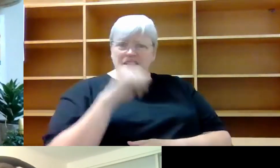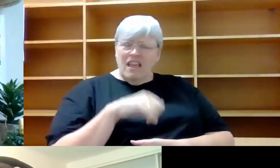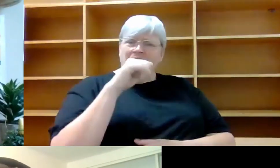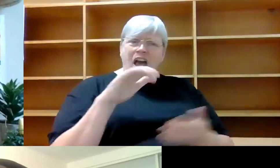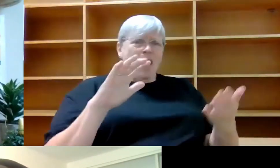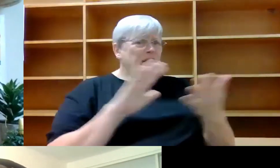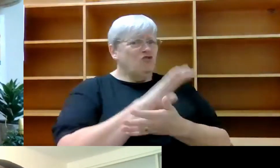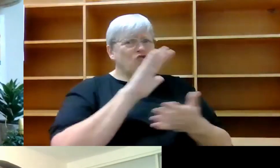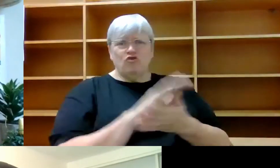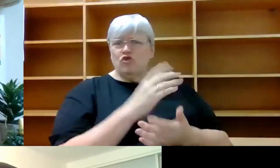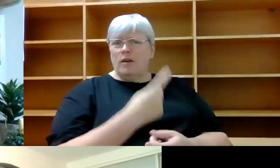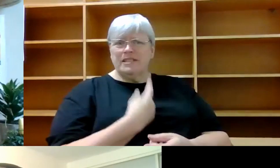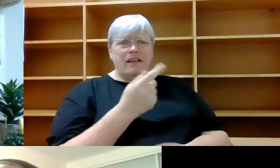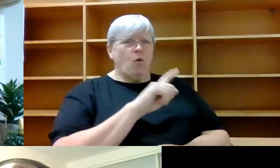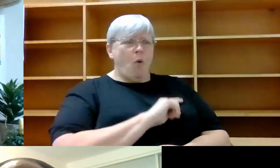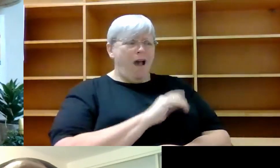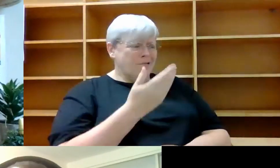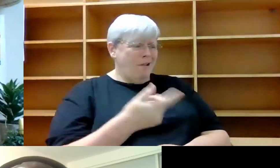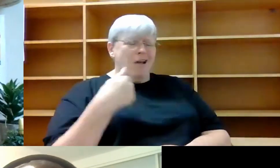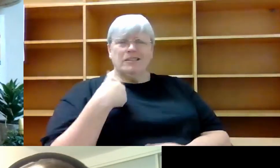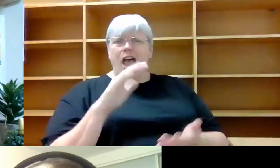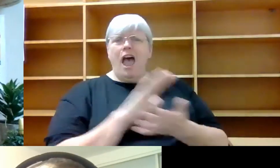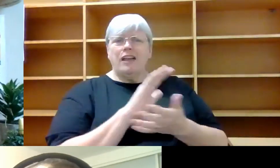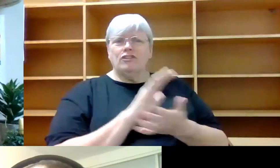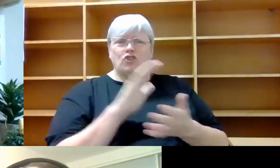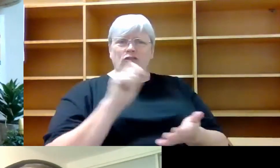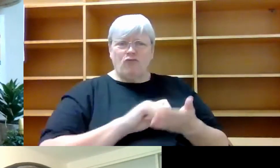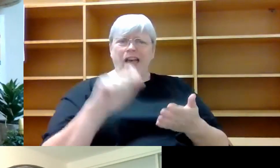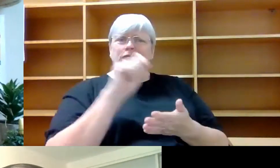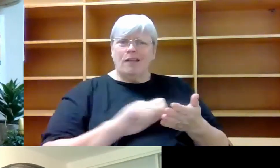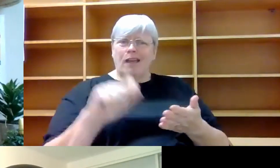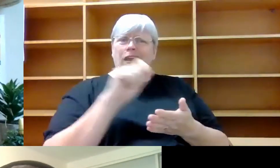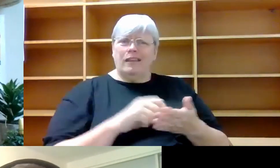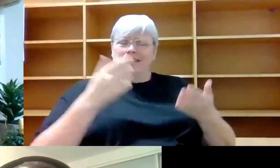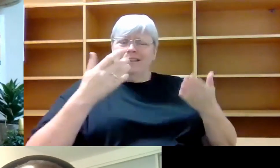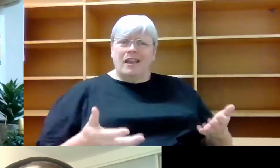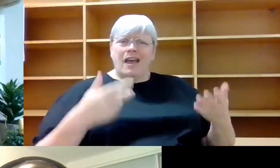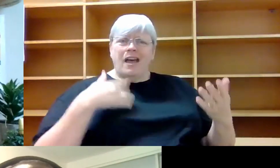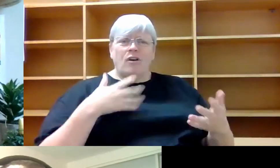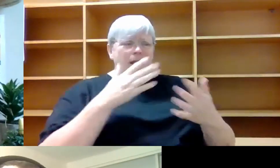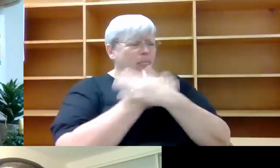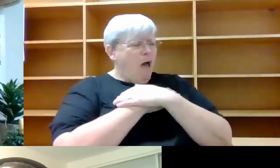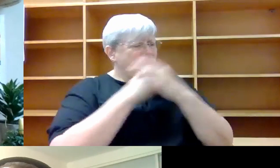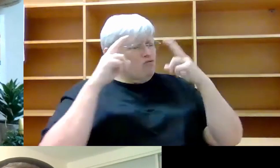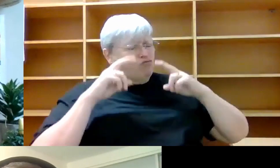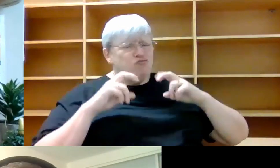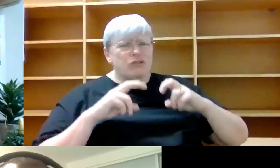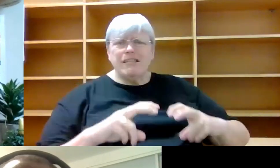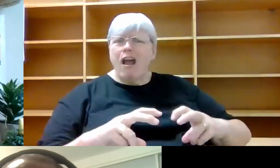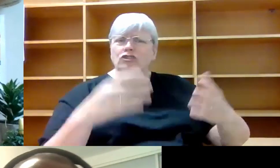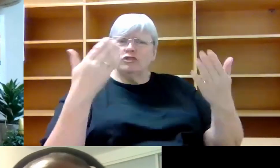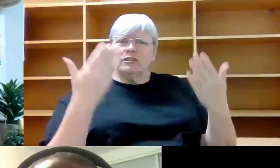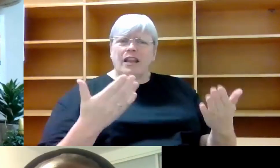enjoying it. So why not? You know, I'm really enjoying my writing now and I'm loving the research. I mean, now I could probably